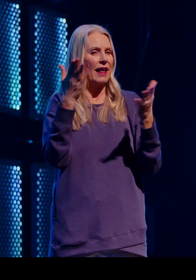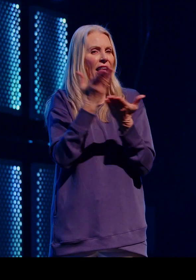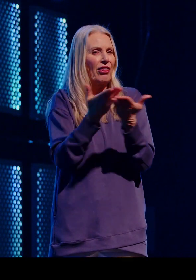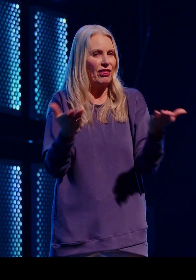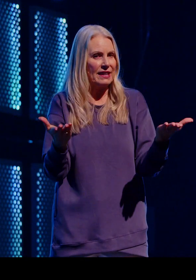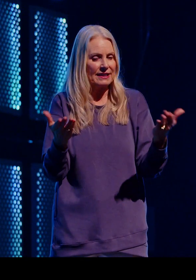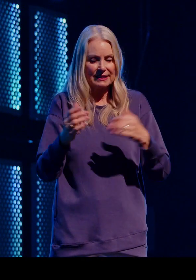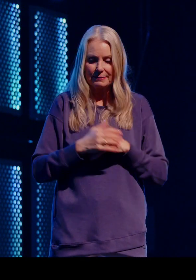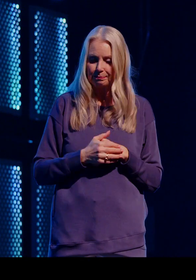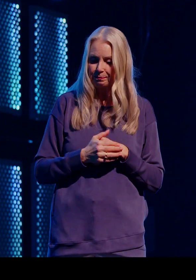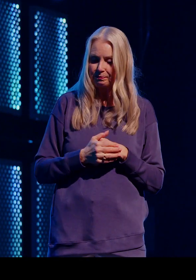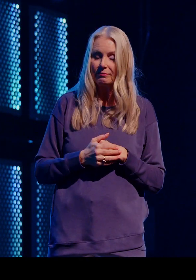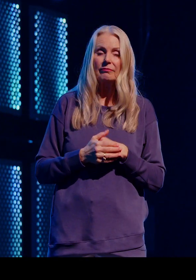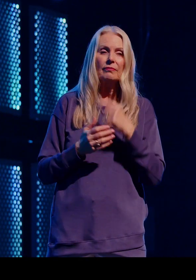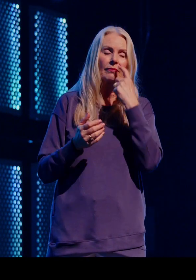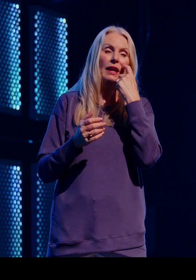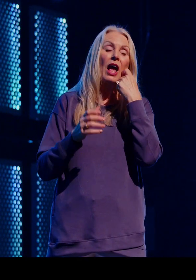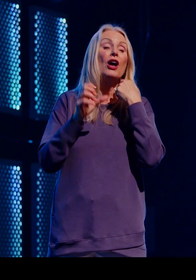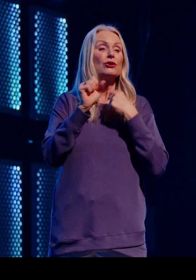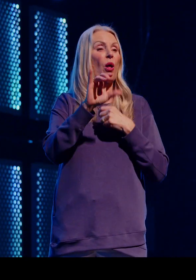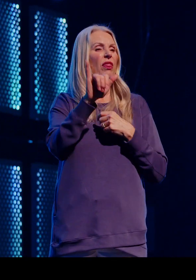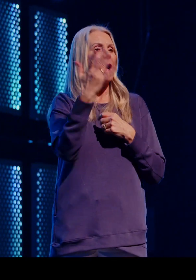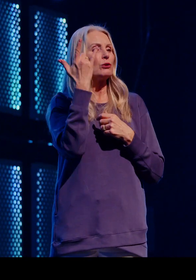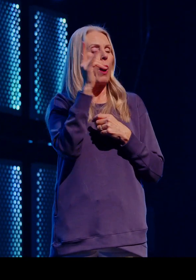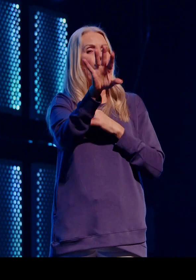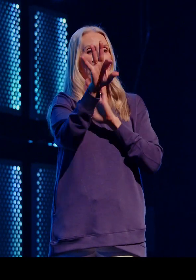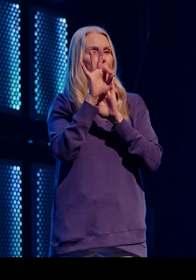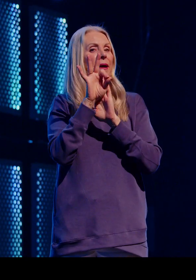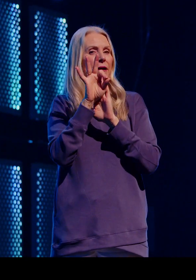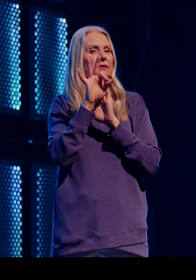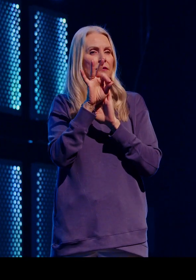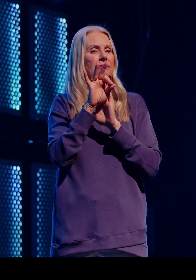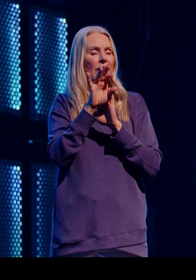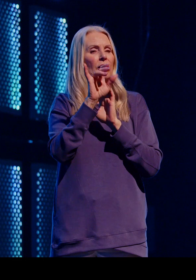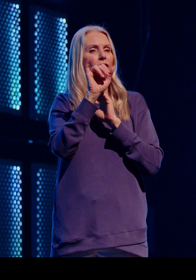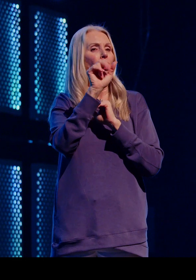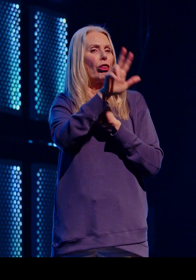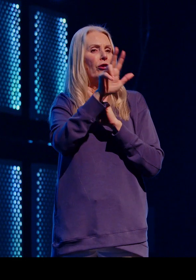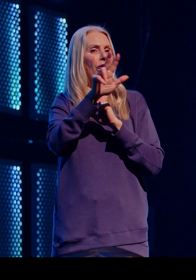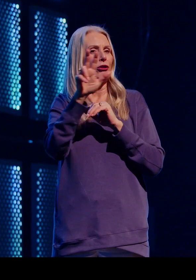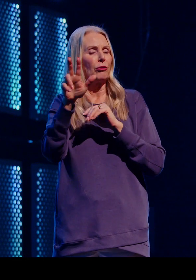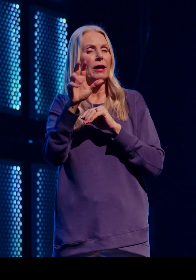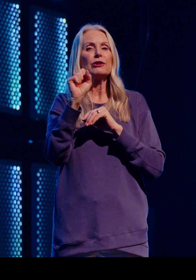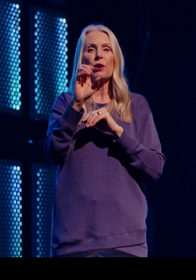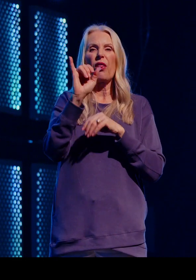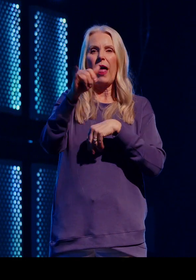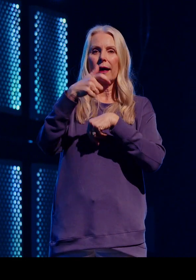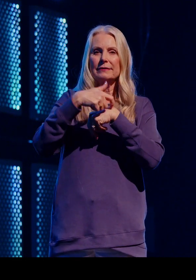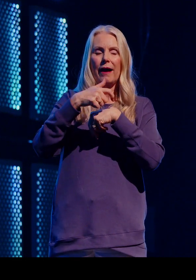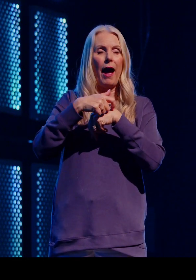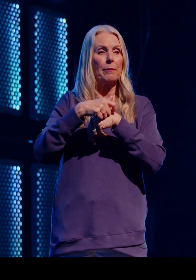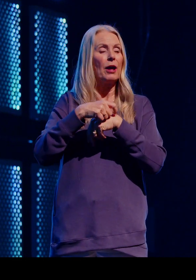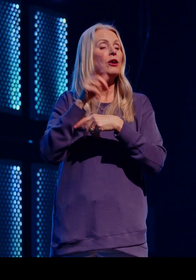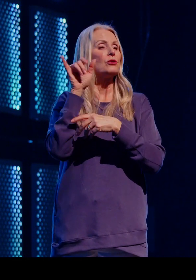things that they have not known. And so it's just an invitation that God gives us. And we thought, oh, let's take that verse address and make it a time of the day where we